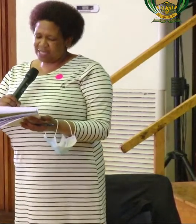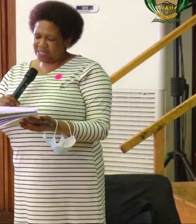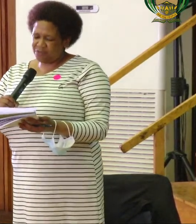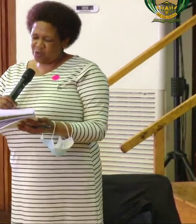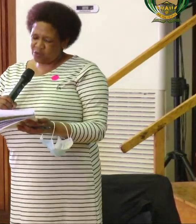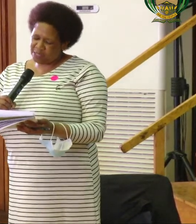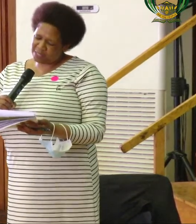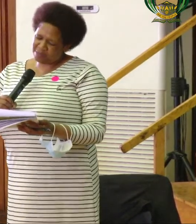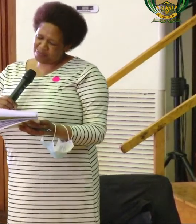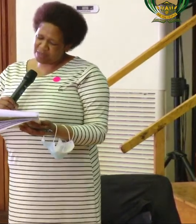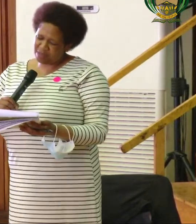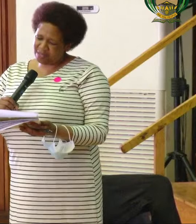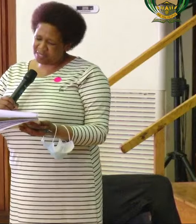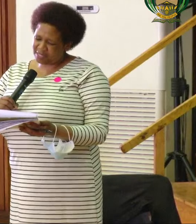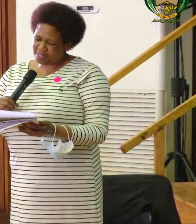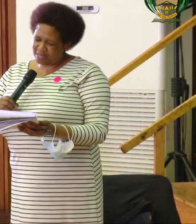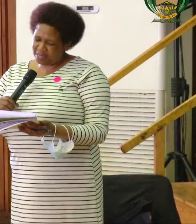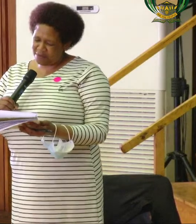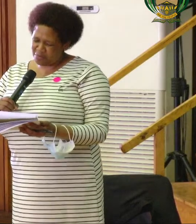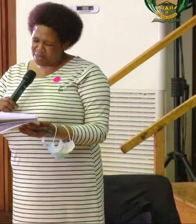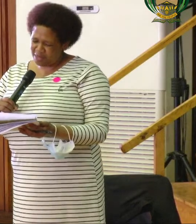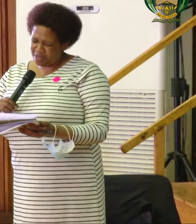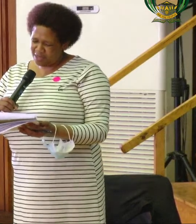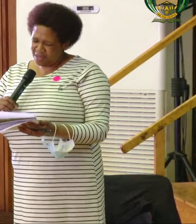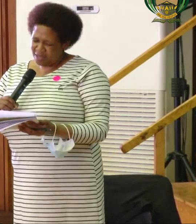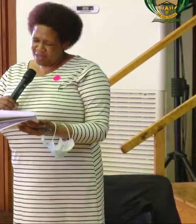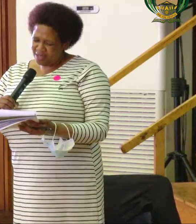that he views this